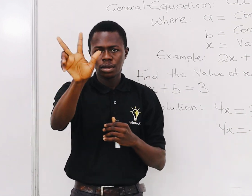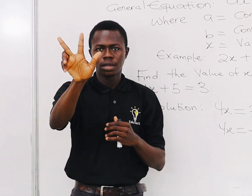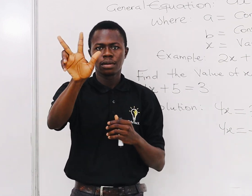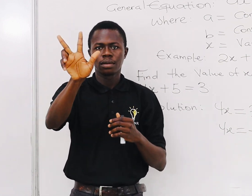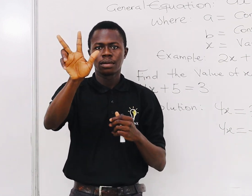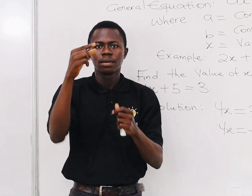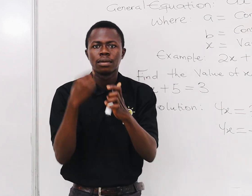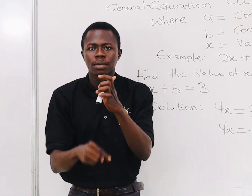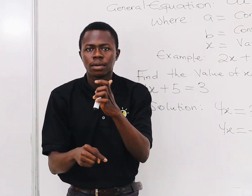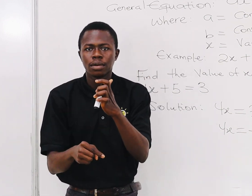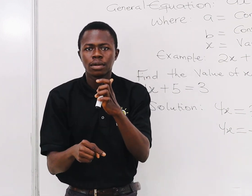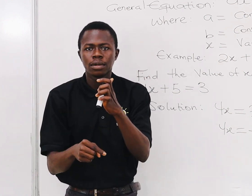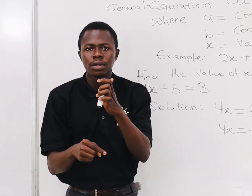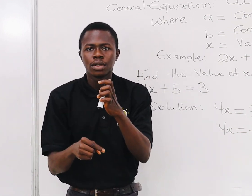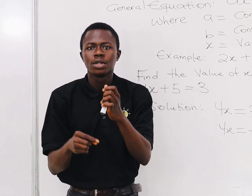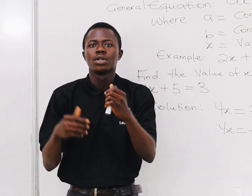Step number 3.